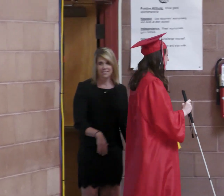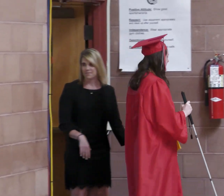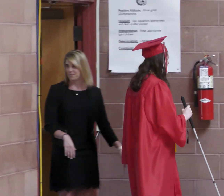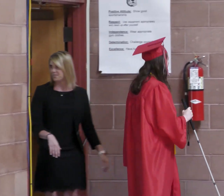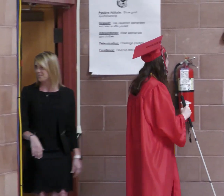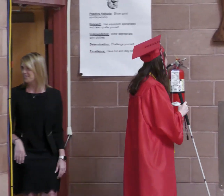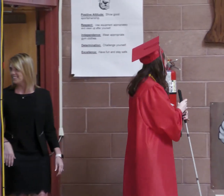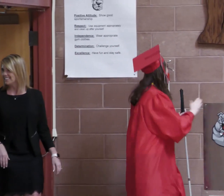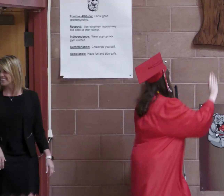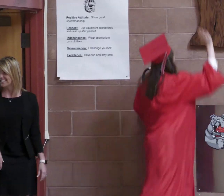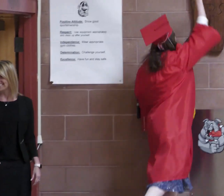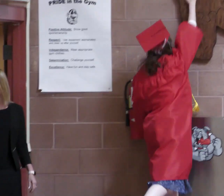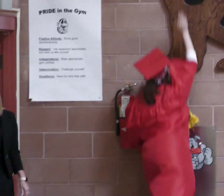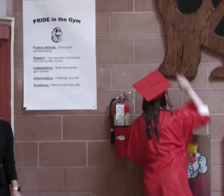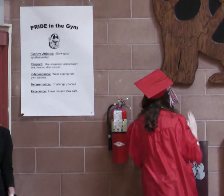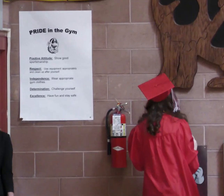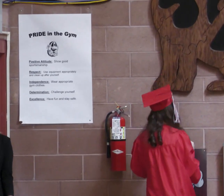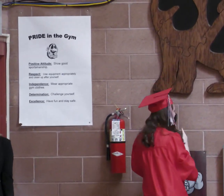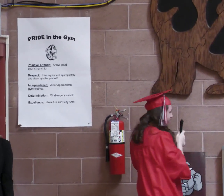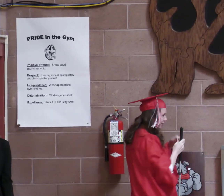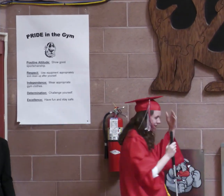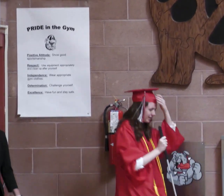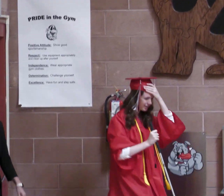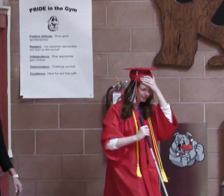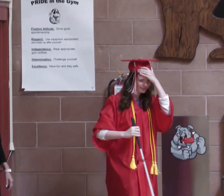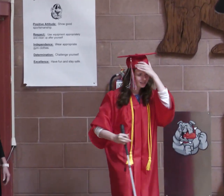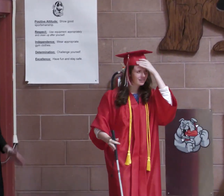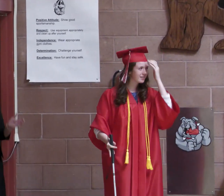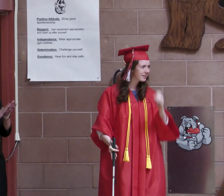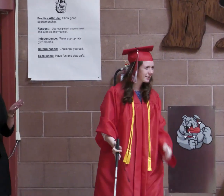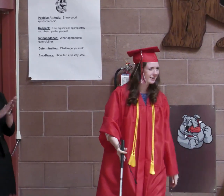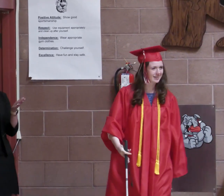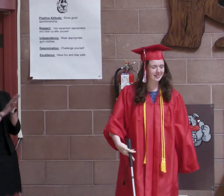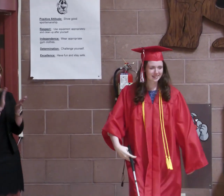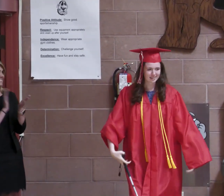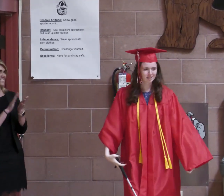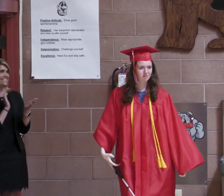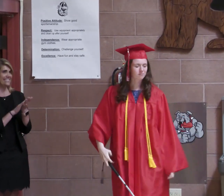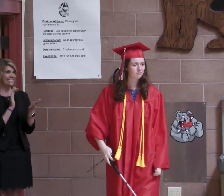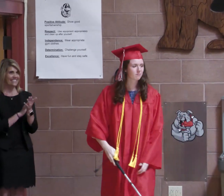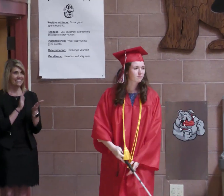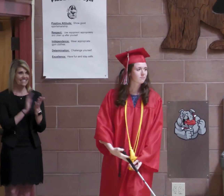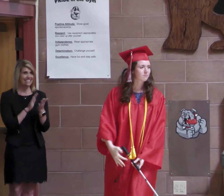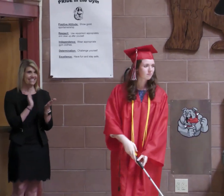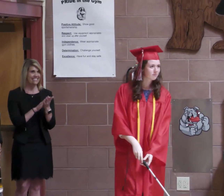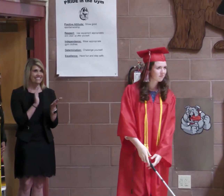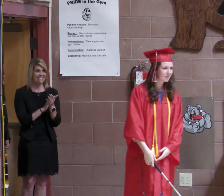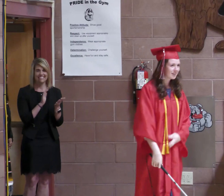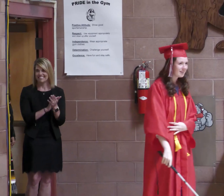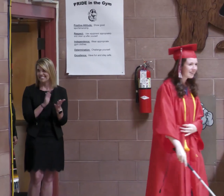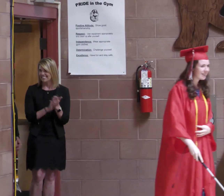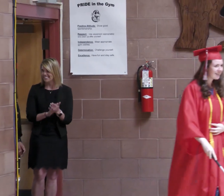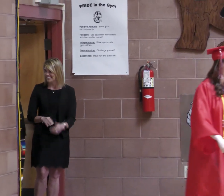alicia bates jumps to touch the bulldog alicia walks into the gym